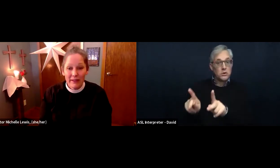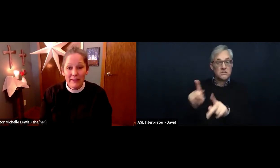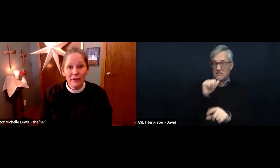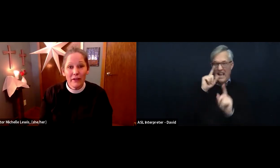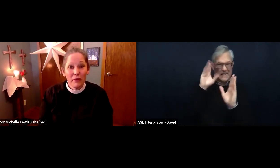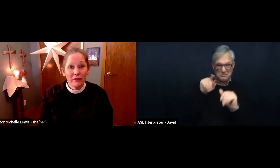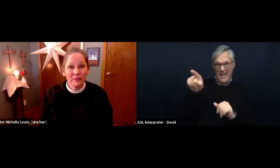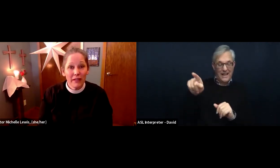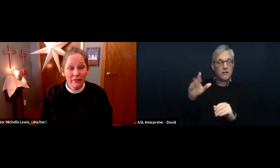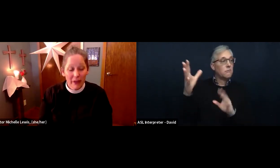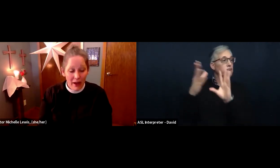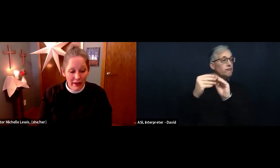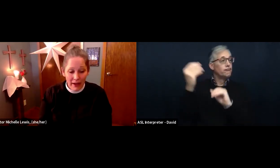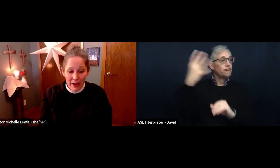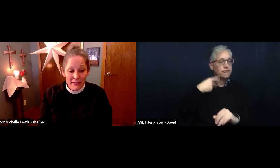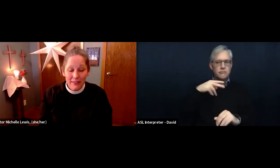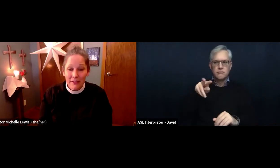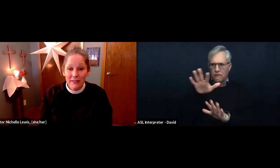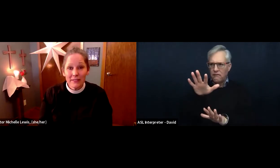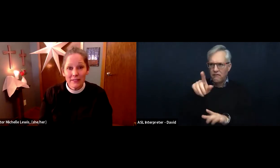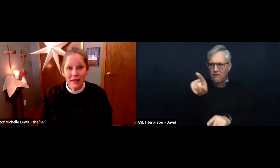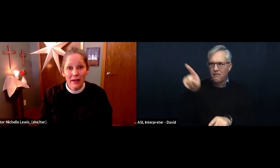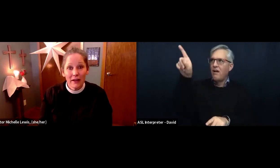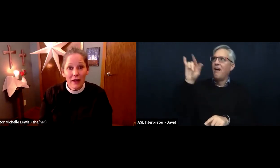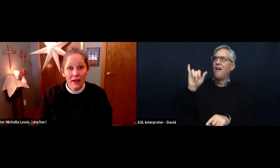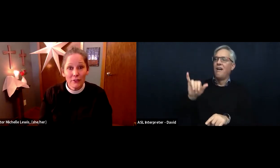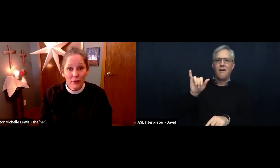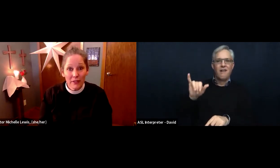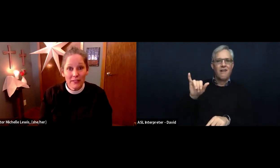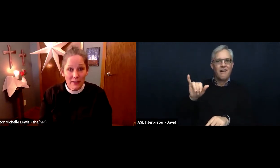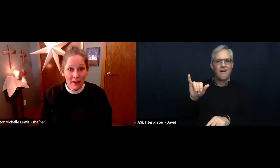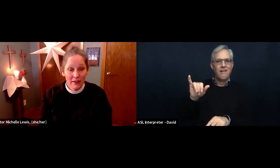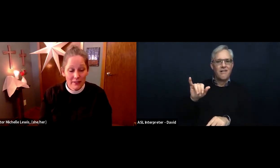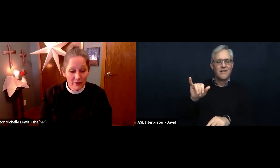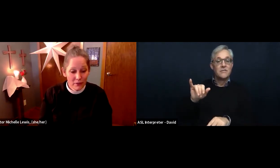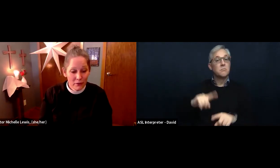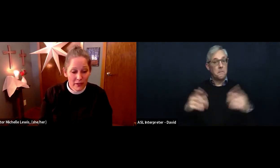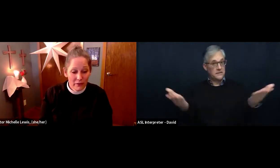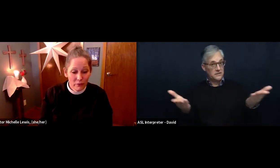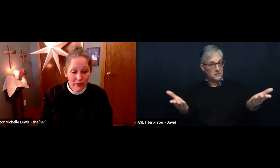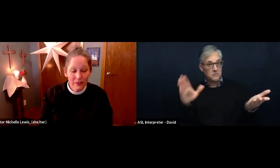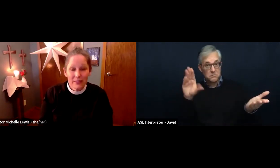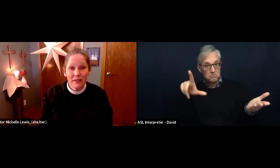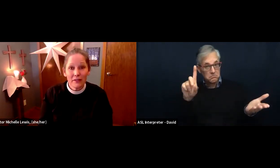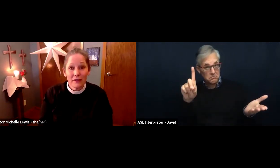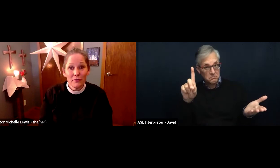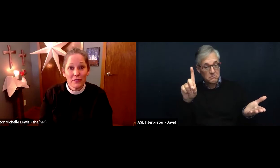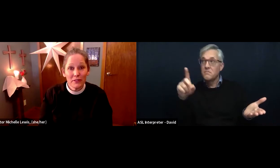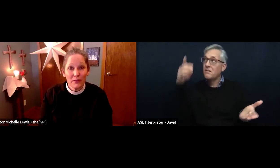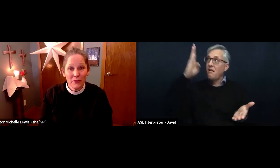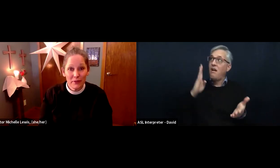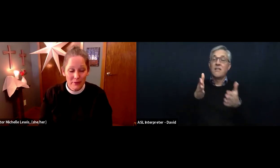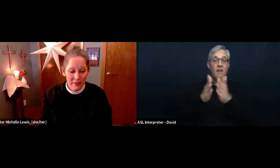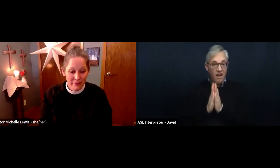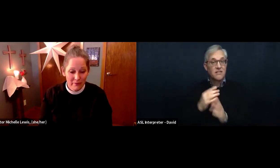And here at Bread of Life, God asks us and God trusts us to give witness to this